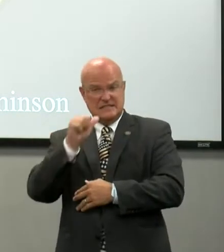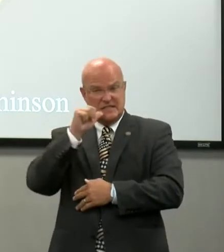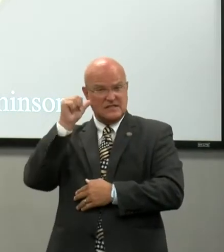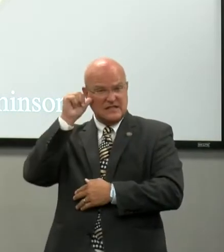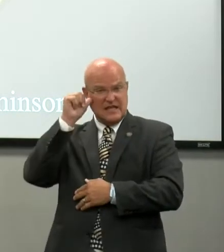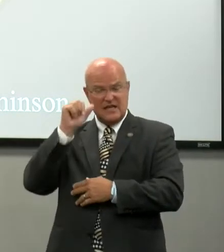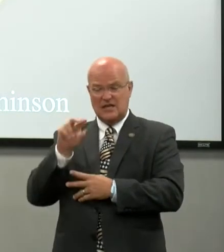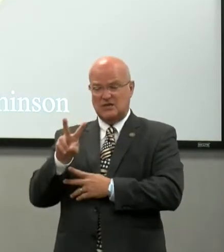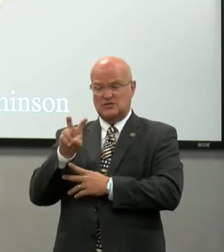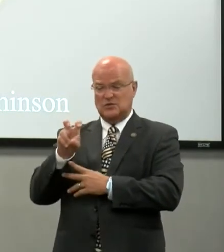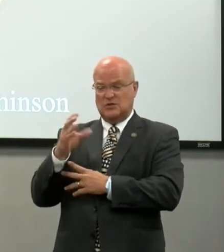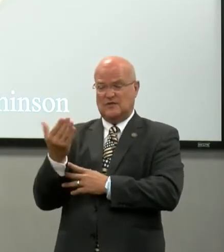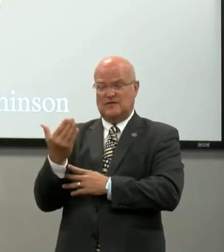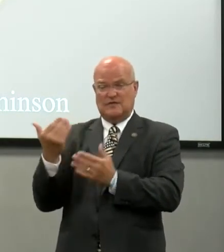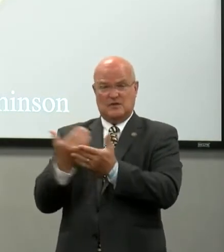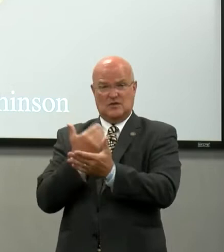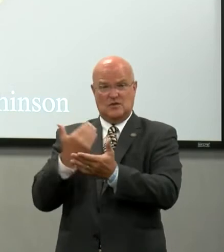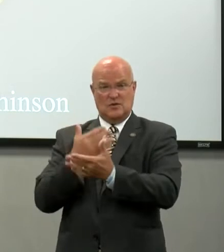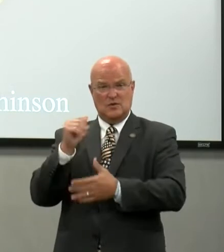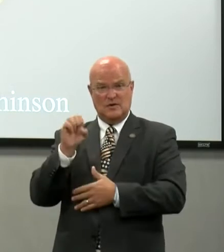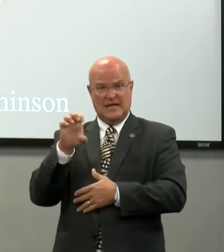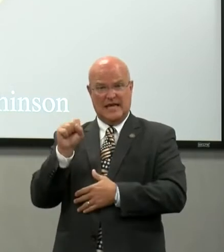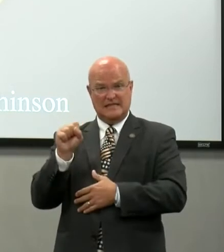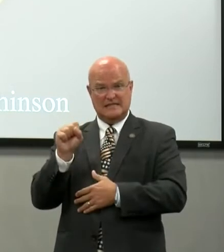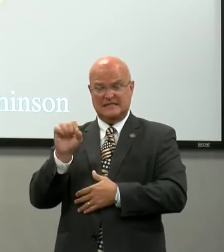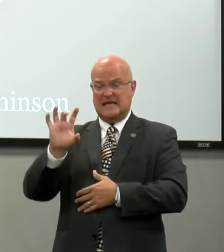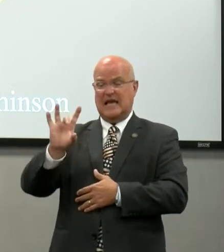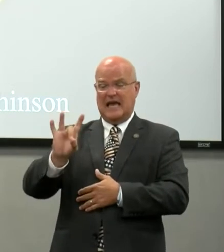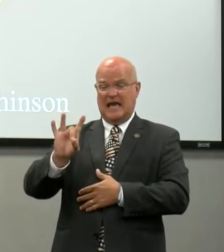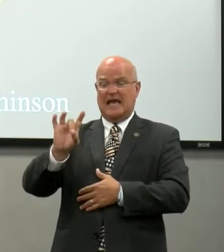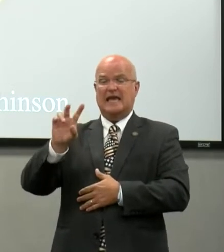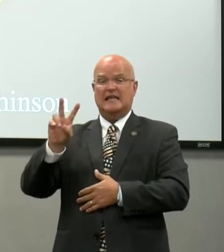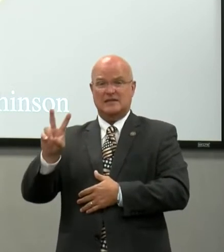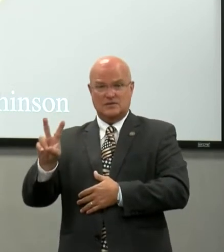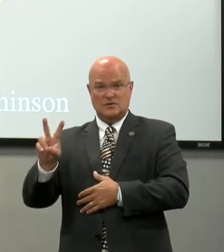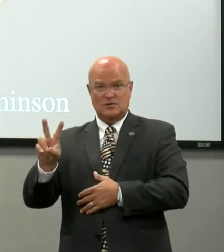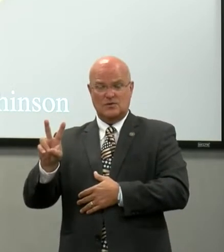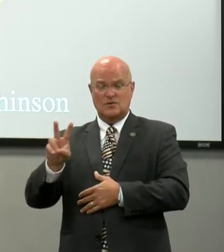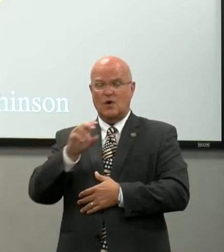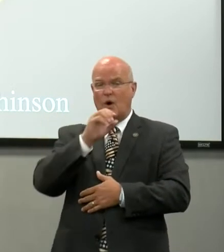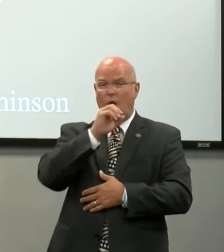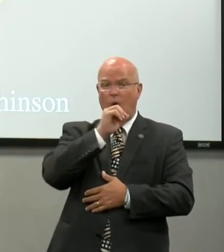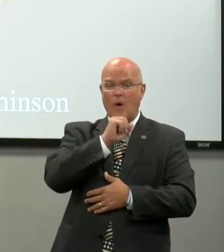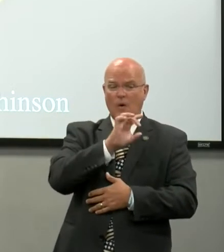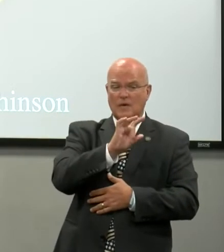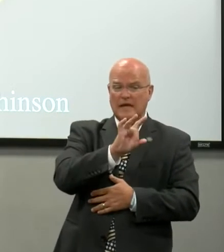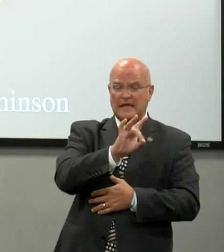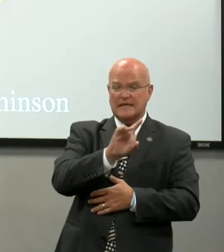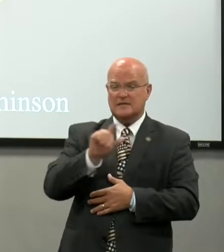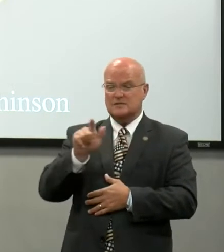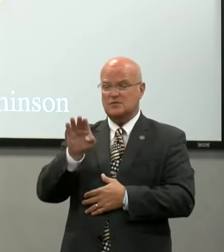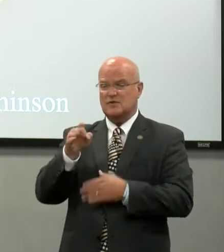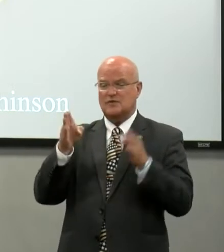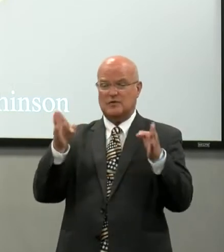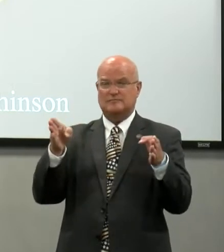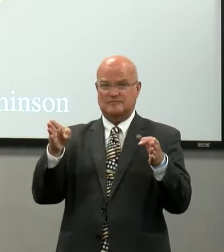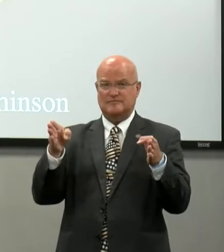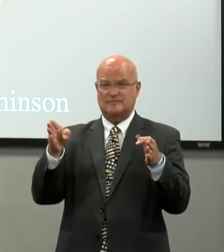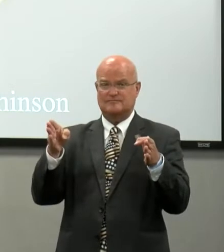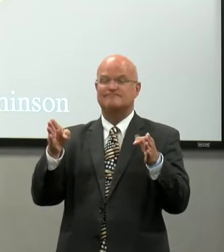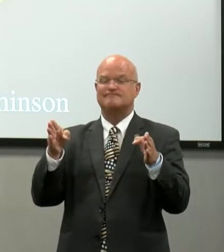of the 215 new cases, 82% were in the 18 to 24-year-old category. In other words,